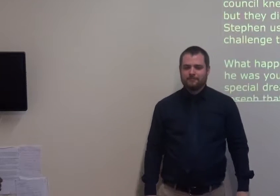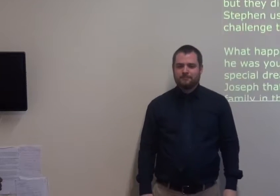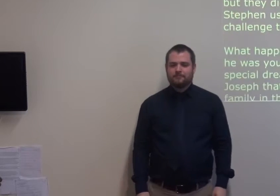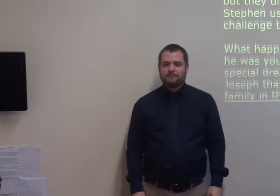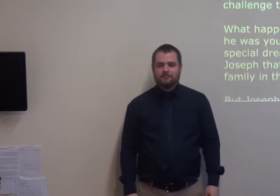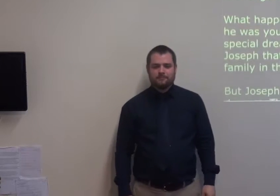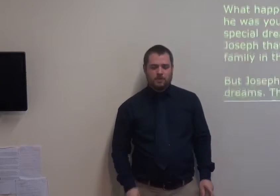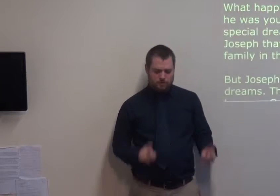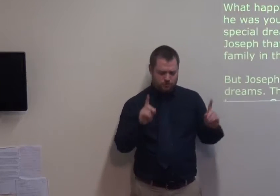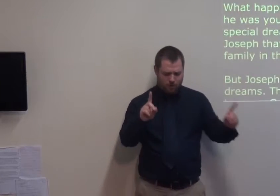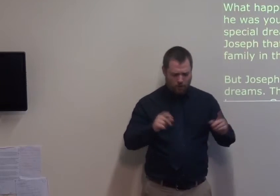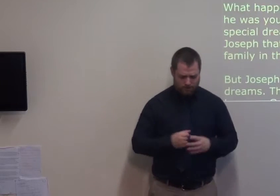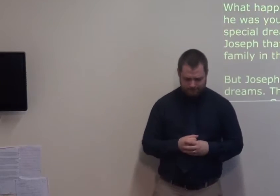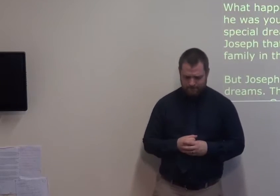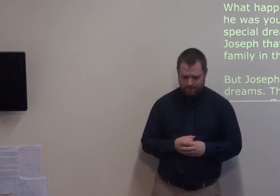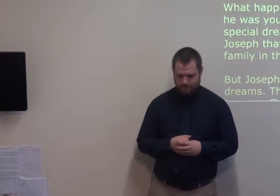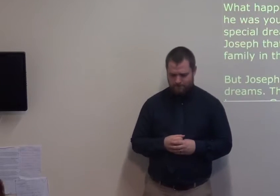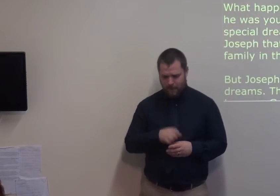What happened to Joseph?